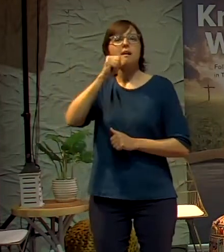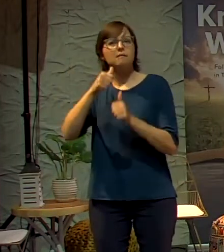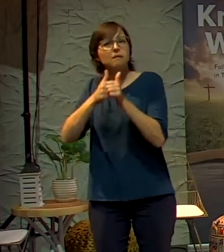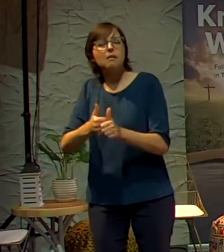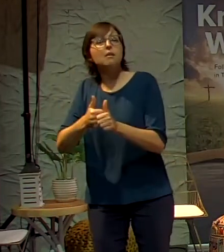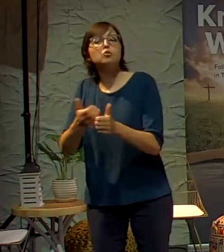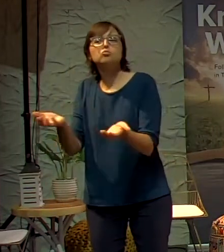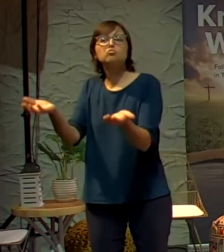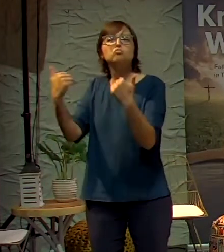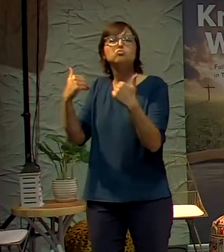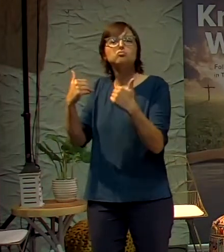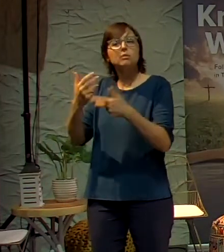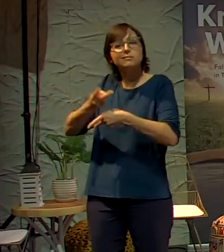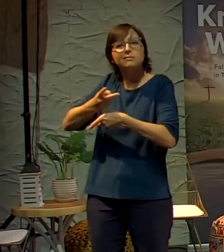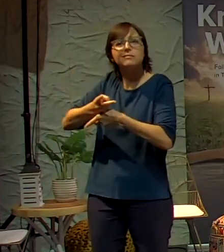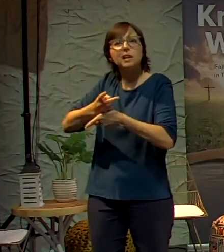insiders.